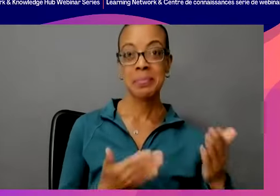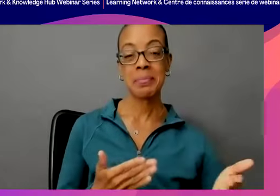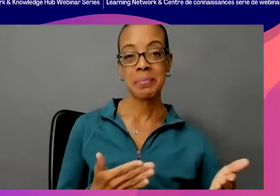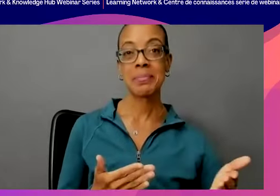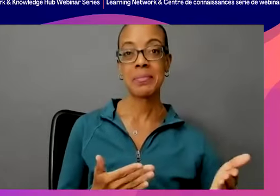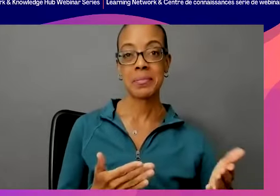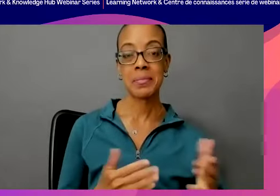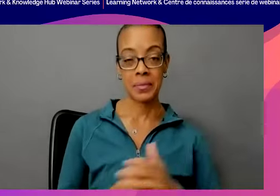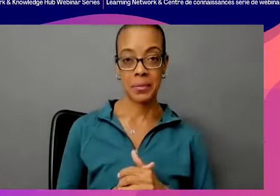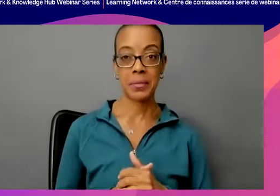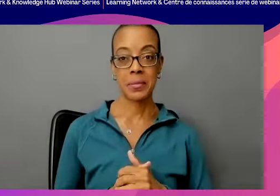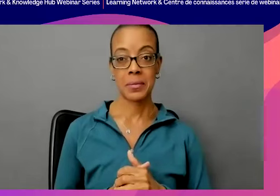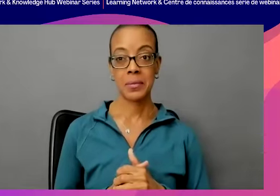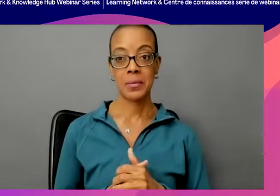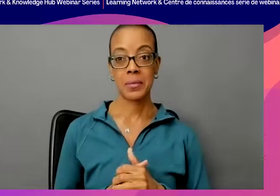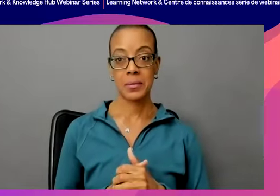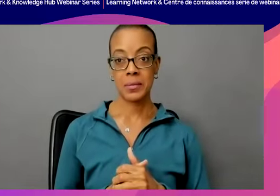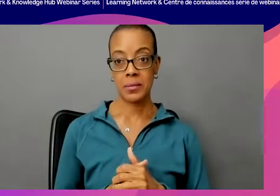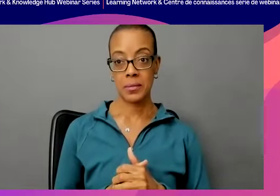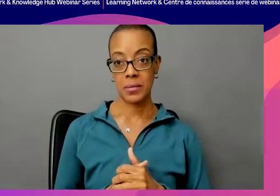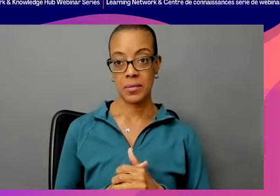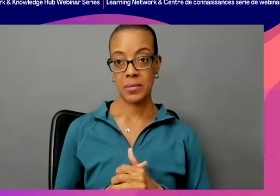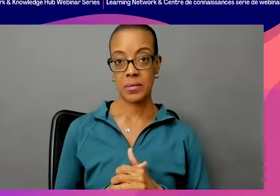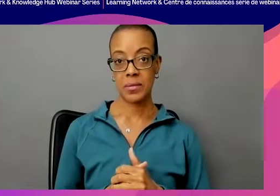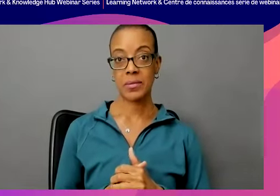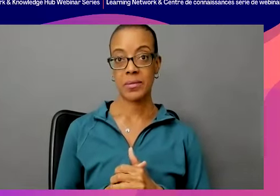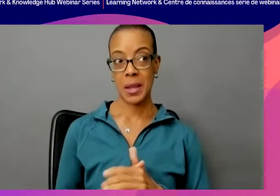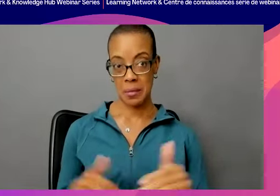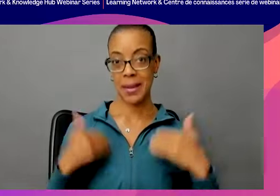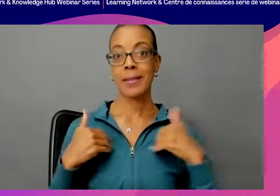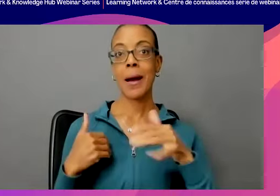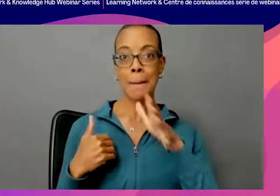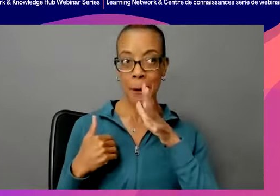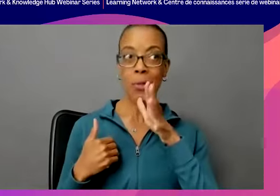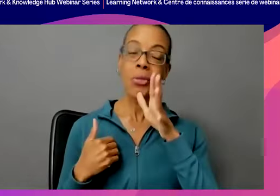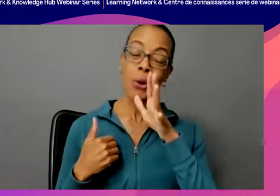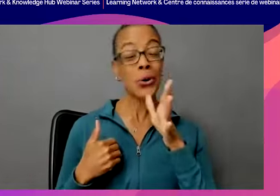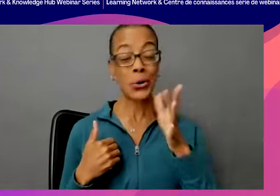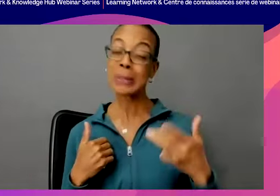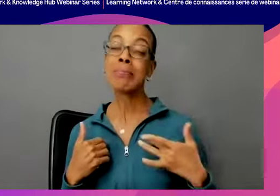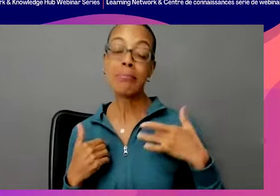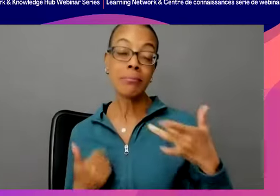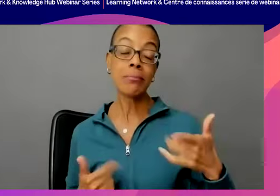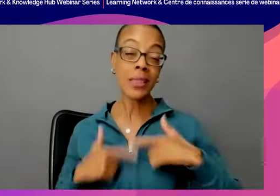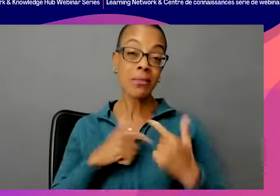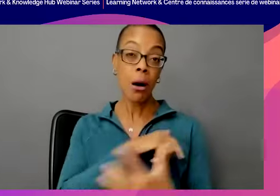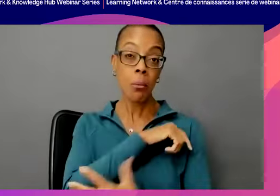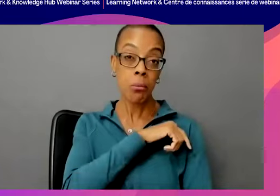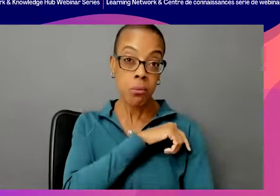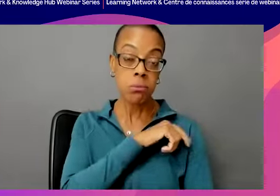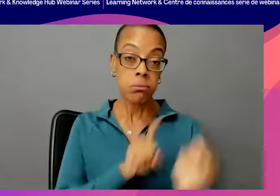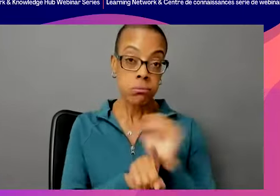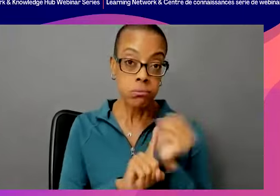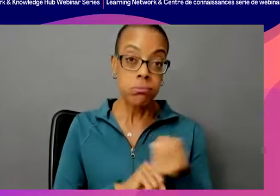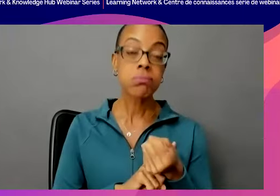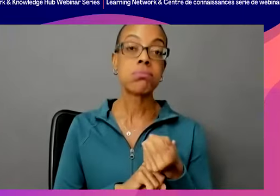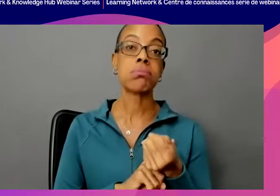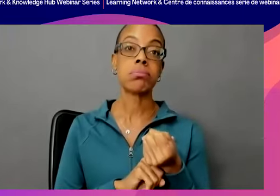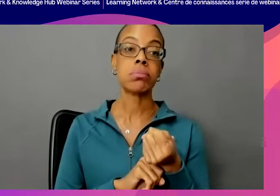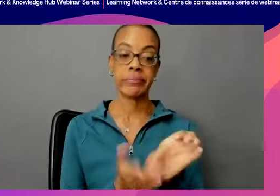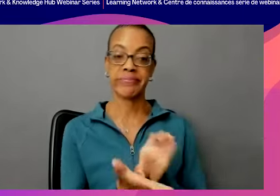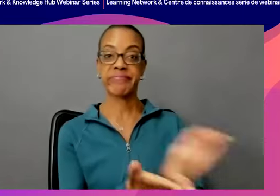treated as a young mother, probably living in poverty, these marginalizing